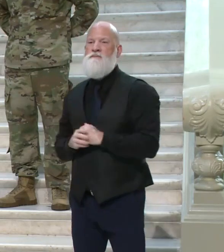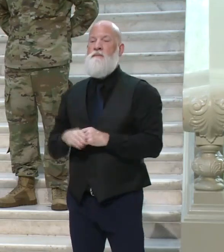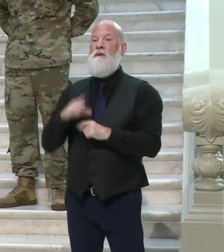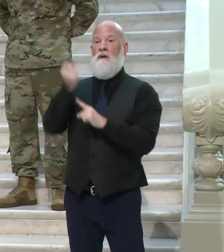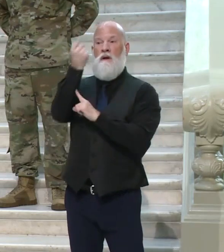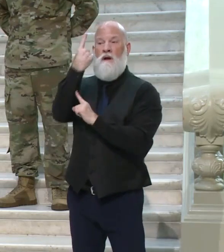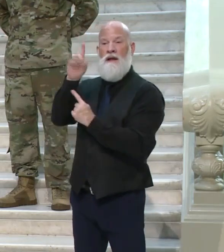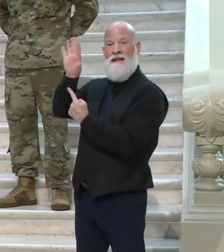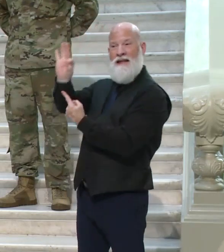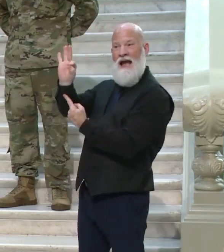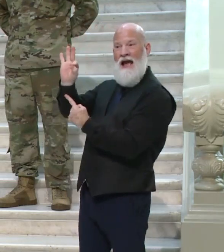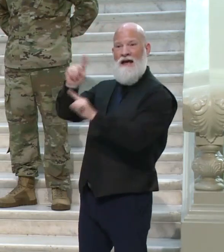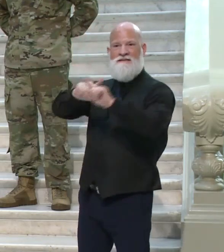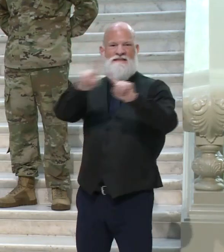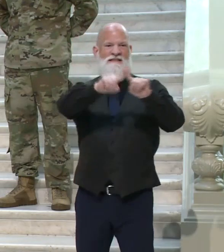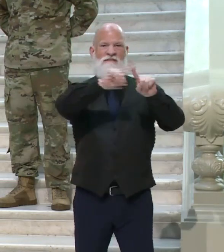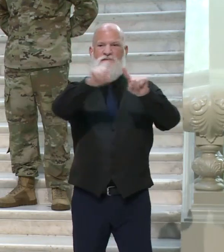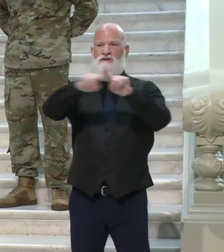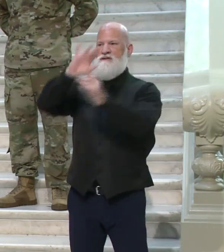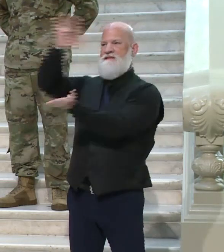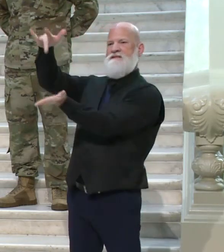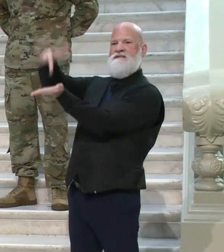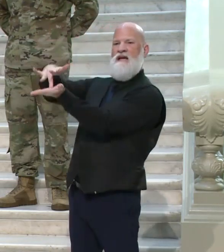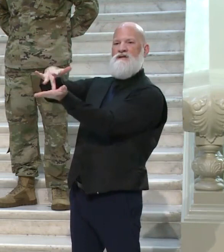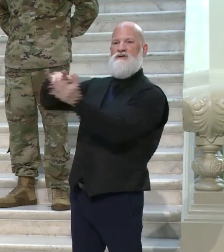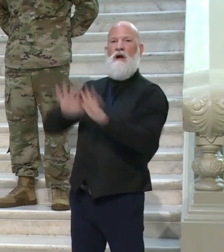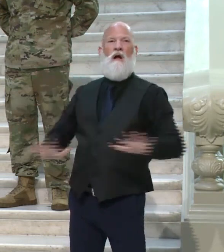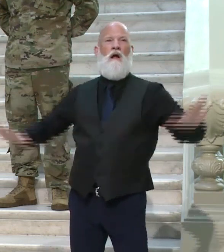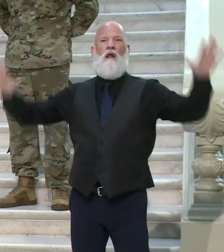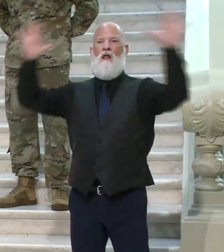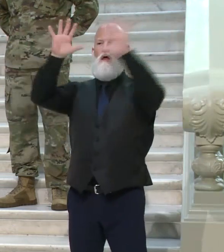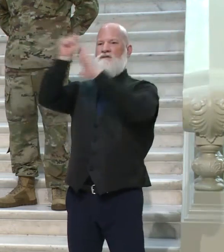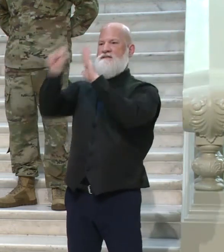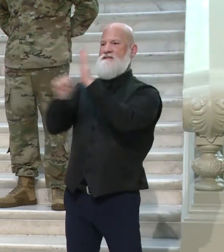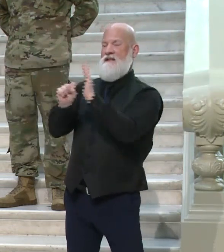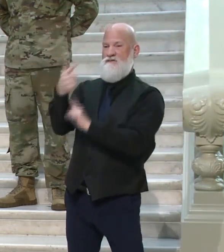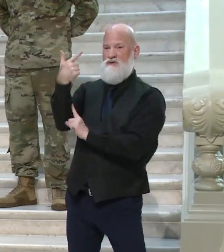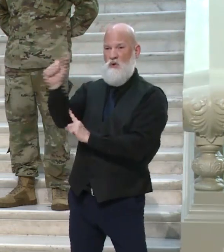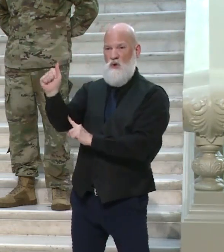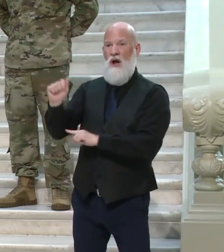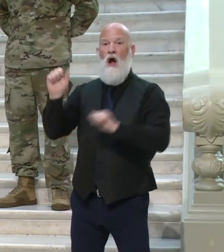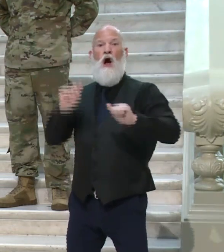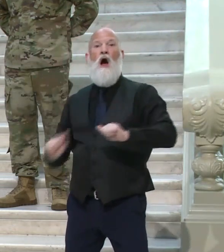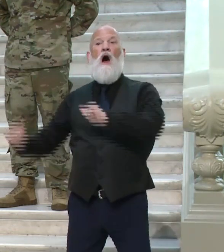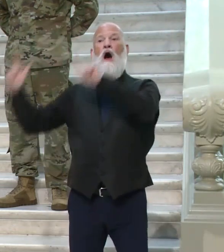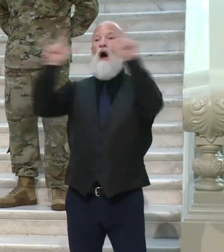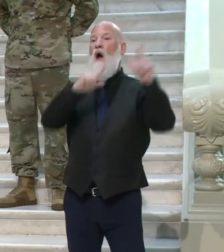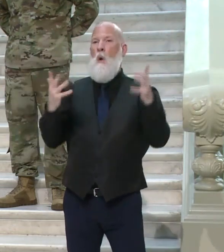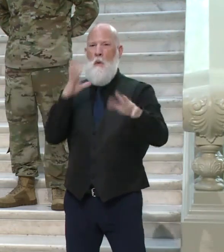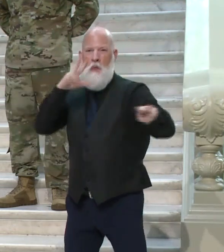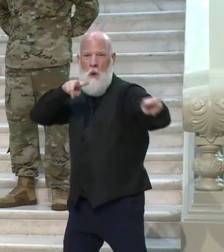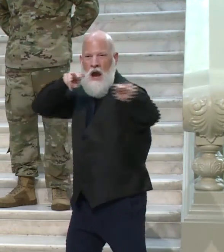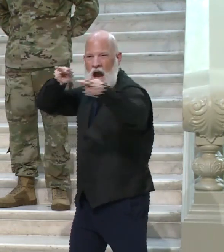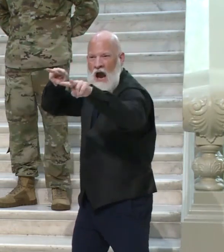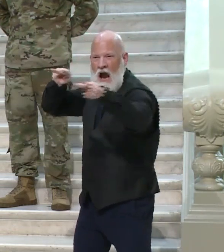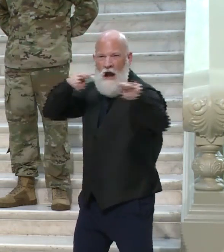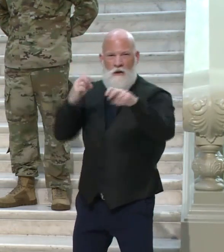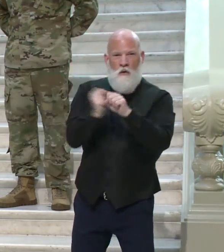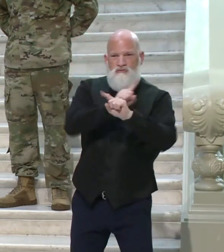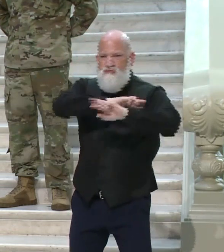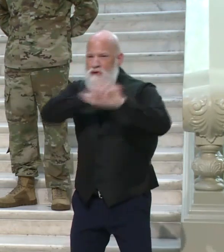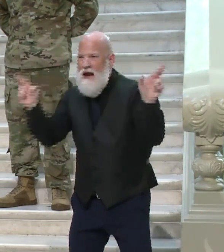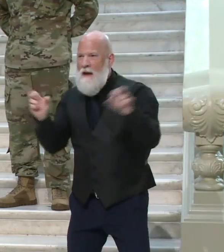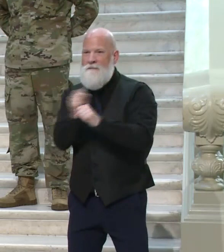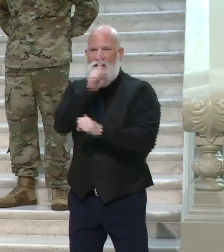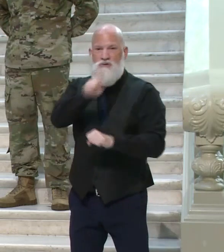centers reported any sustained complaints of non-compliance. On Sunday, the Georgia State Patrol